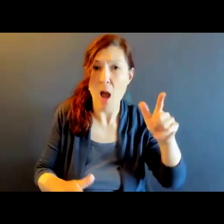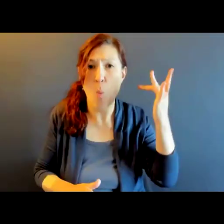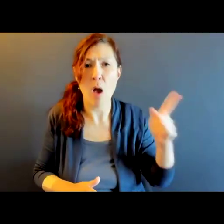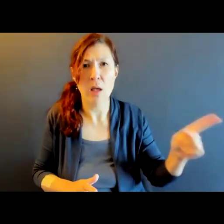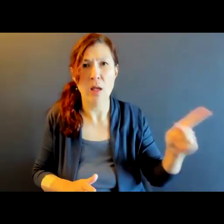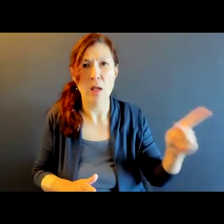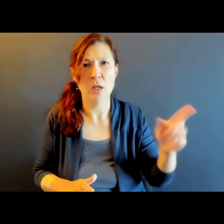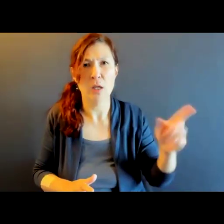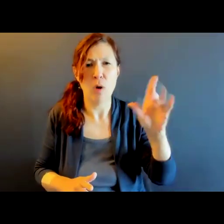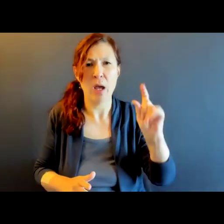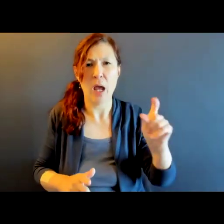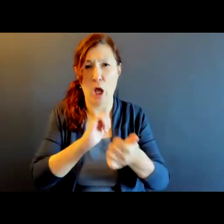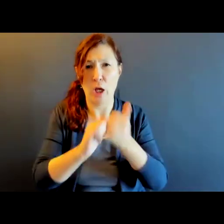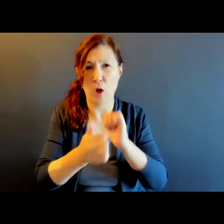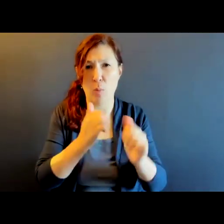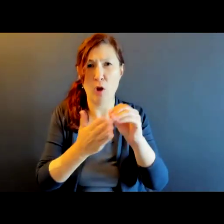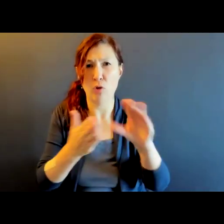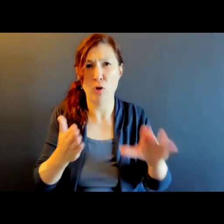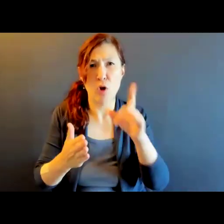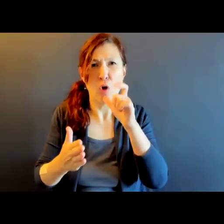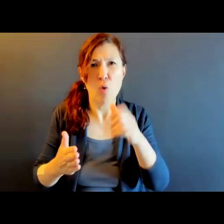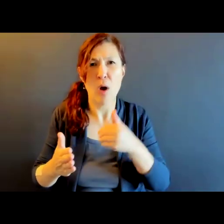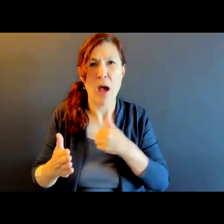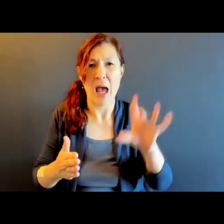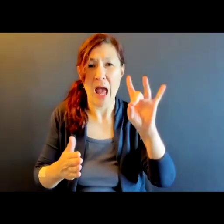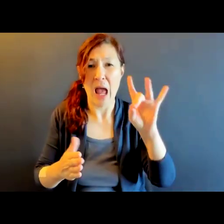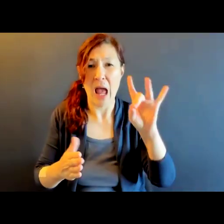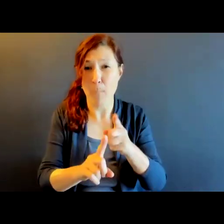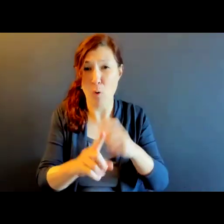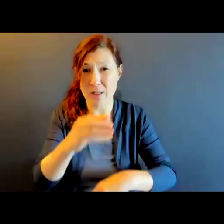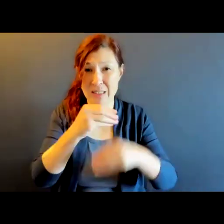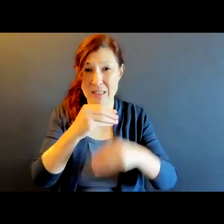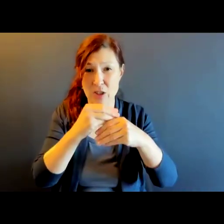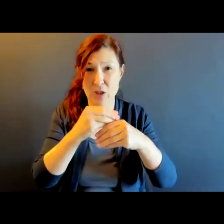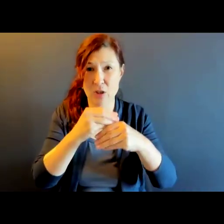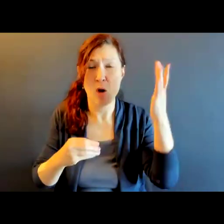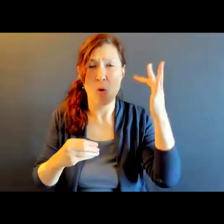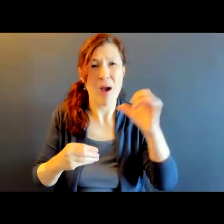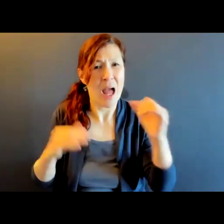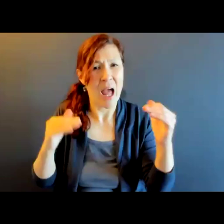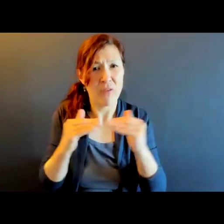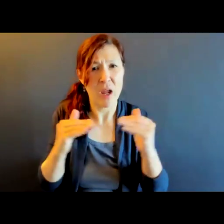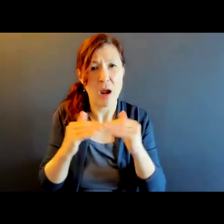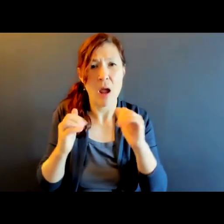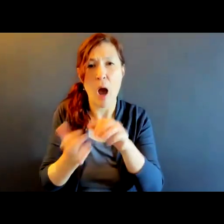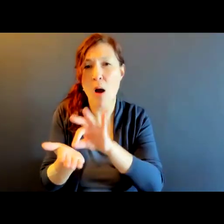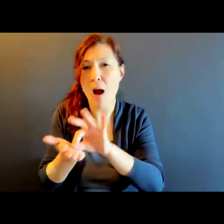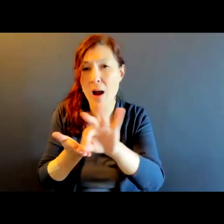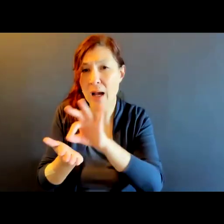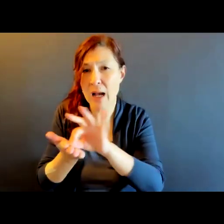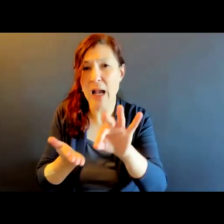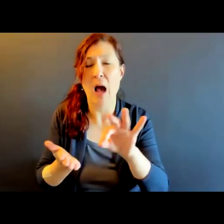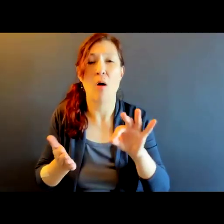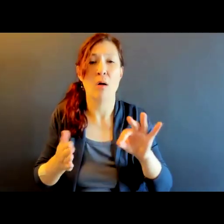ultimately compete with students who were given 8 additional points. And because of the unfair way that they calculate standard-based grades